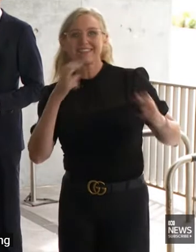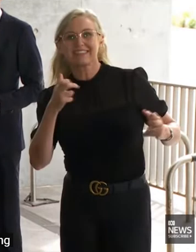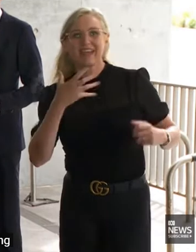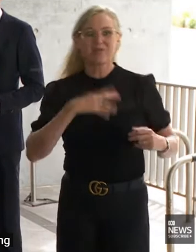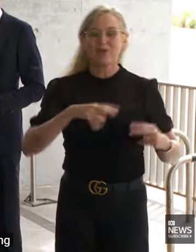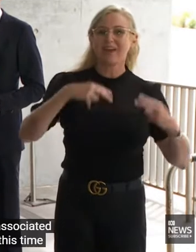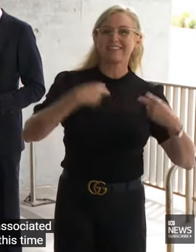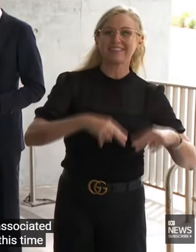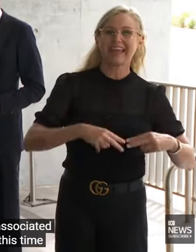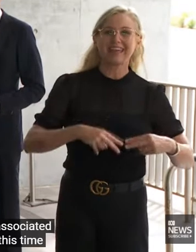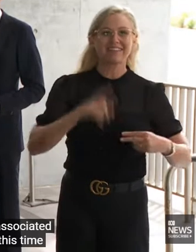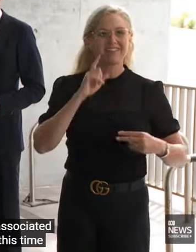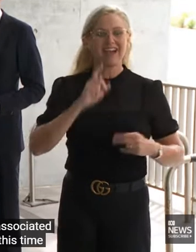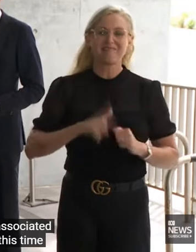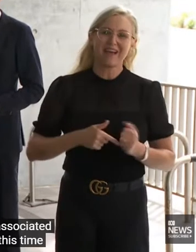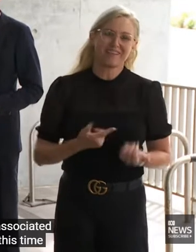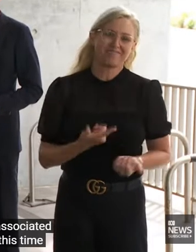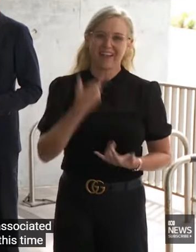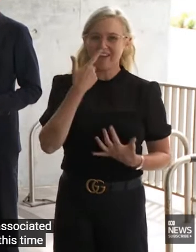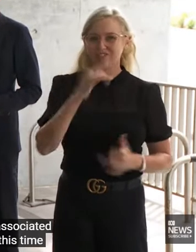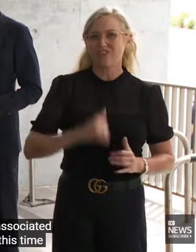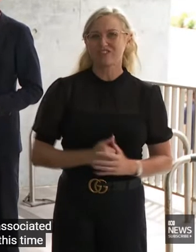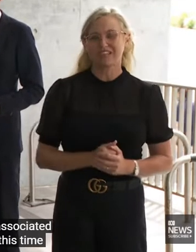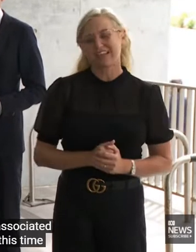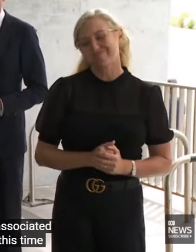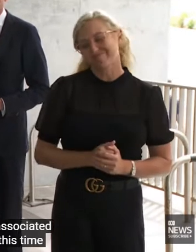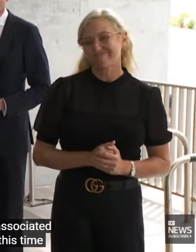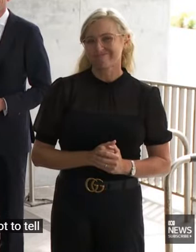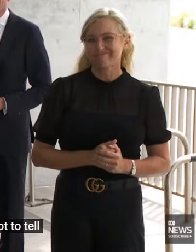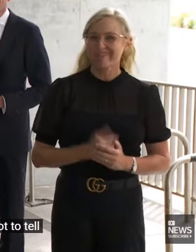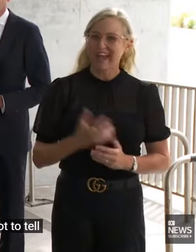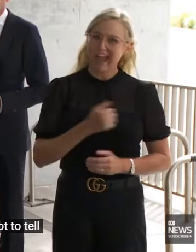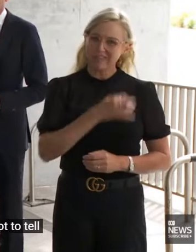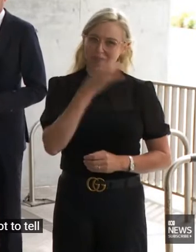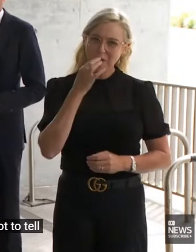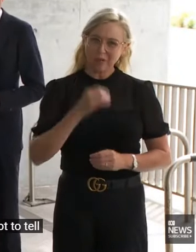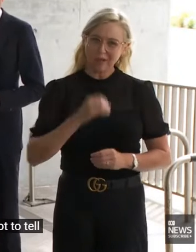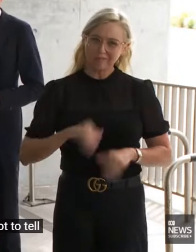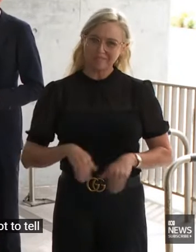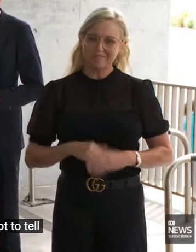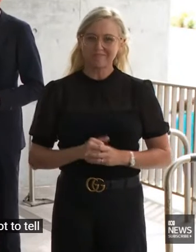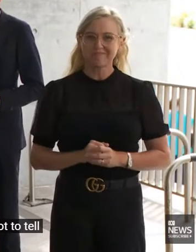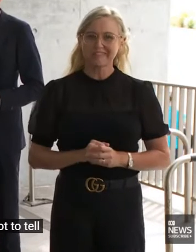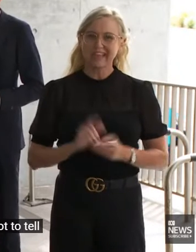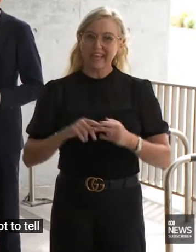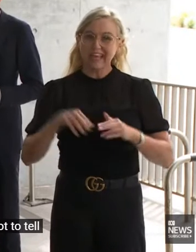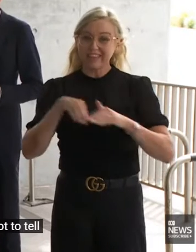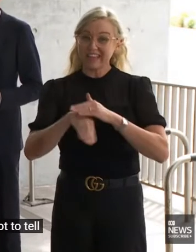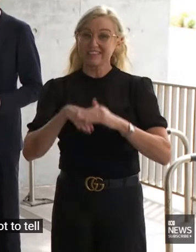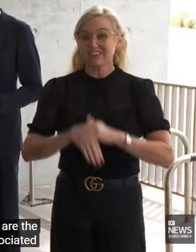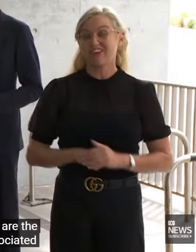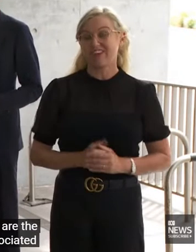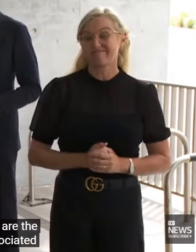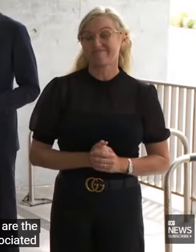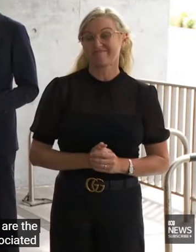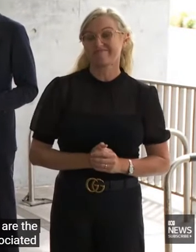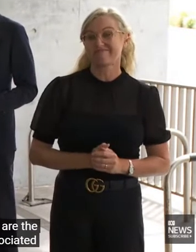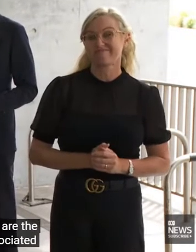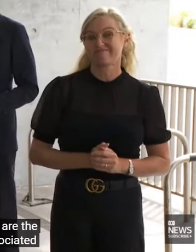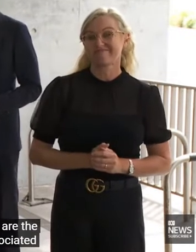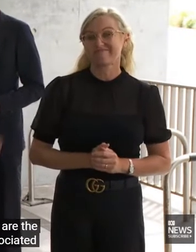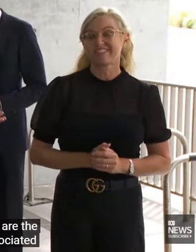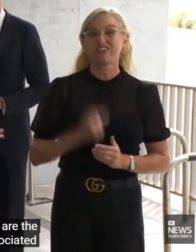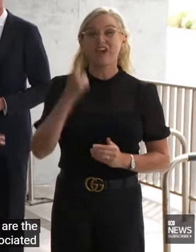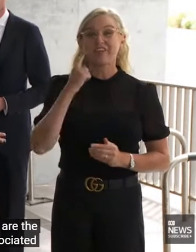we've just got to tell it as it is in terms of what are the things that are associated with risk, particularly in indoor environments. So please take